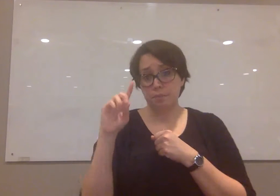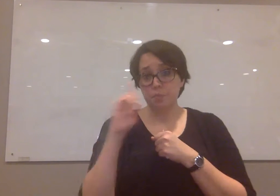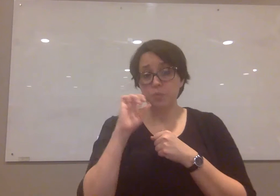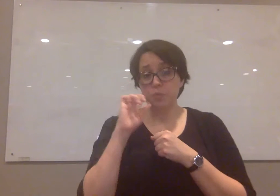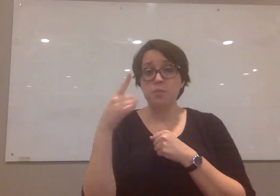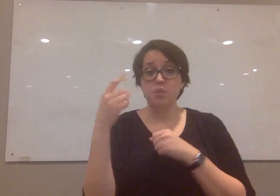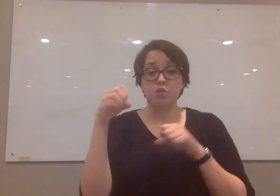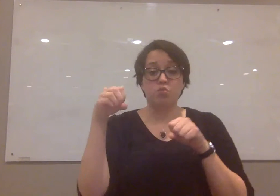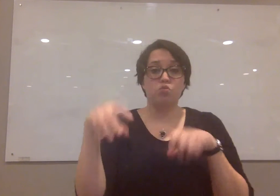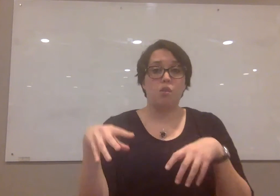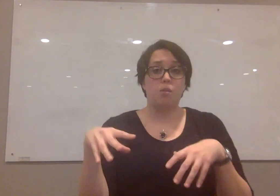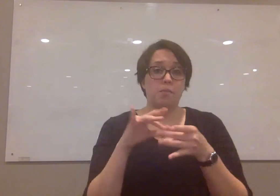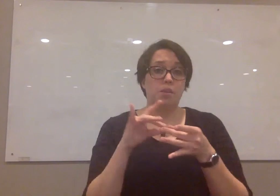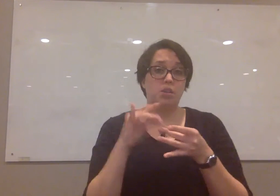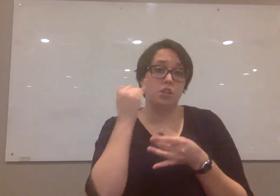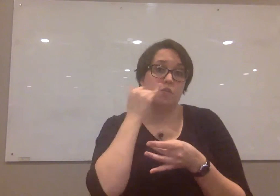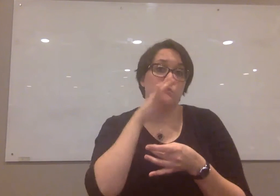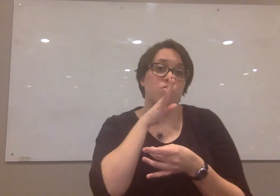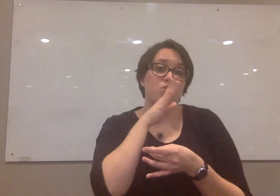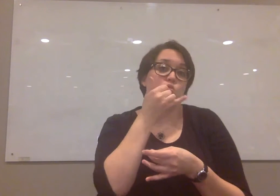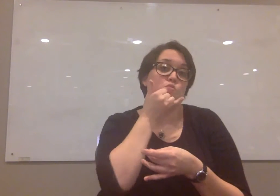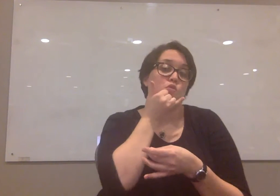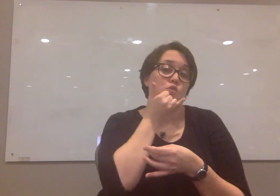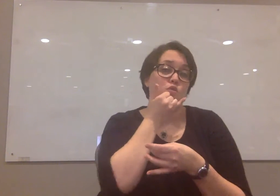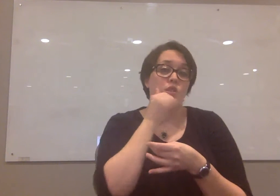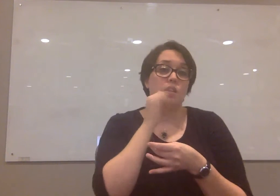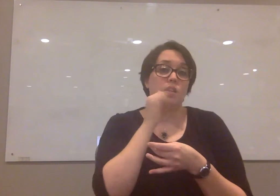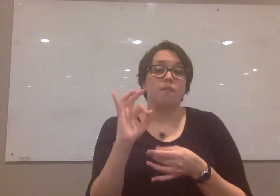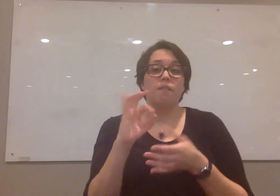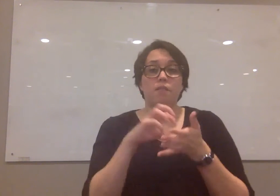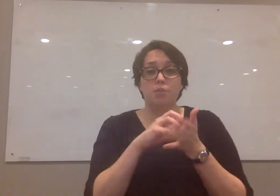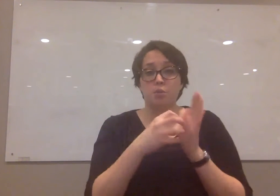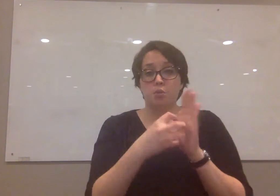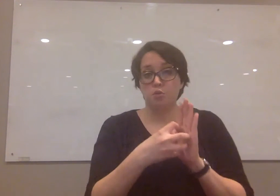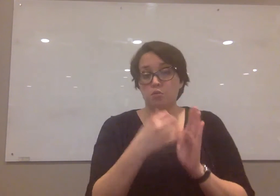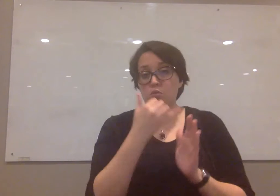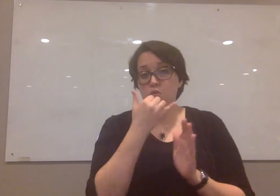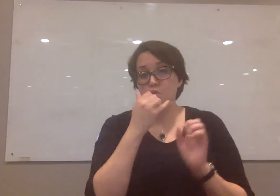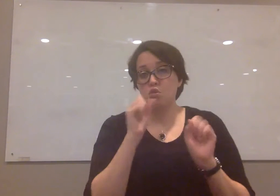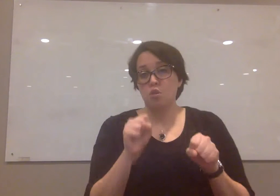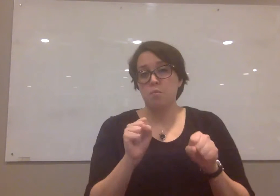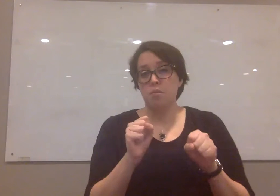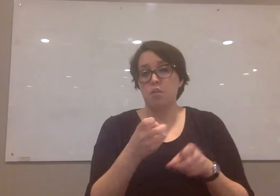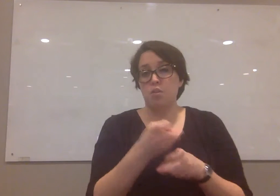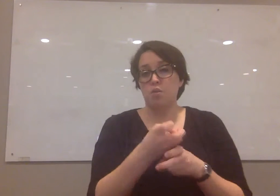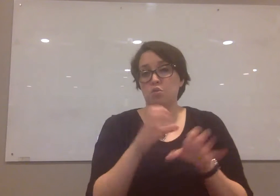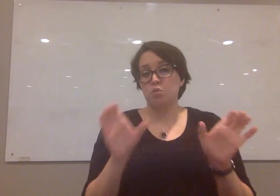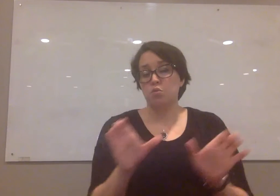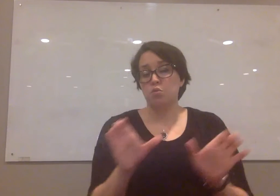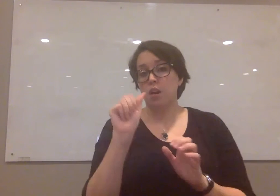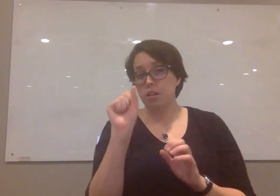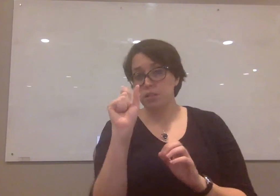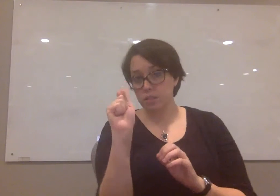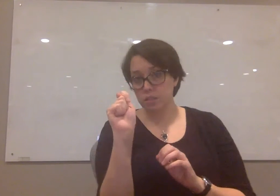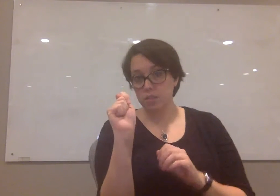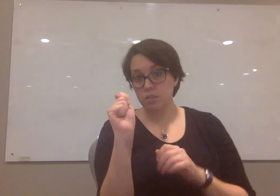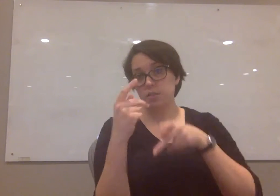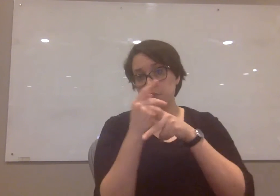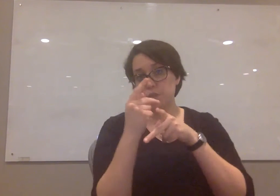message if you're talking the wrong thing, like if you've got the cookie wrong. So it can be very hard to do a cast and figure out what you're doing wrong.